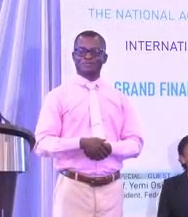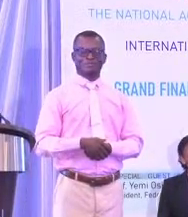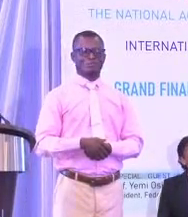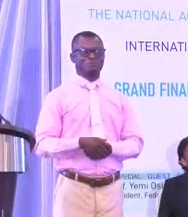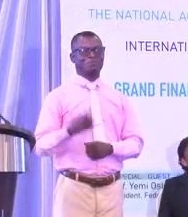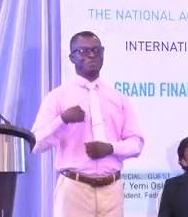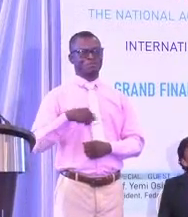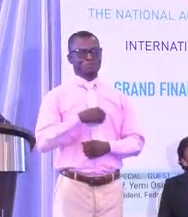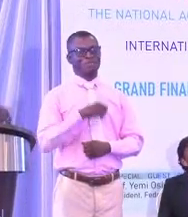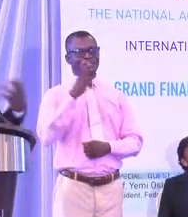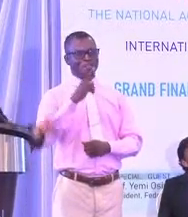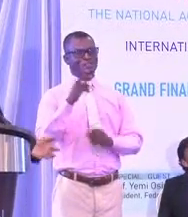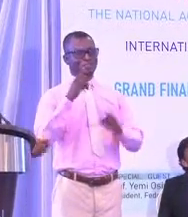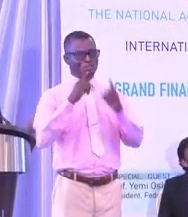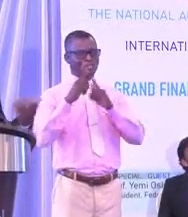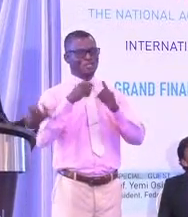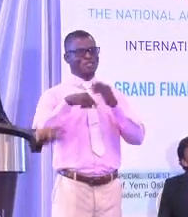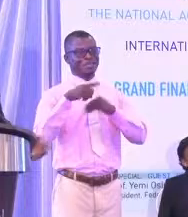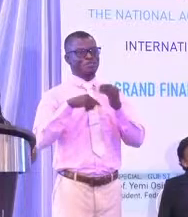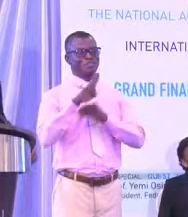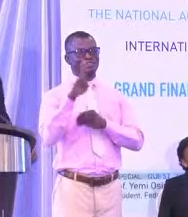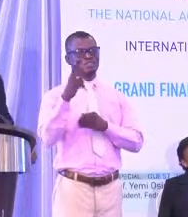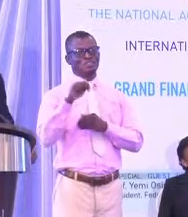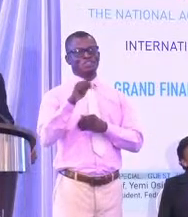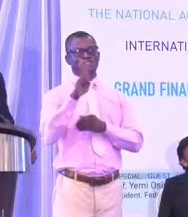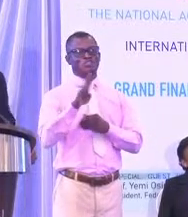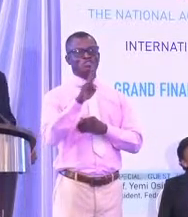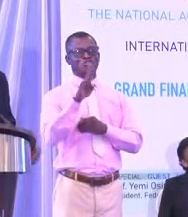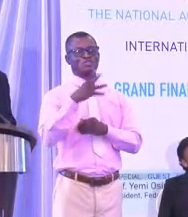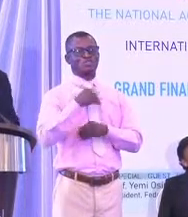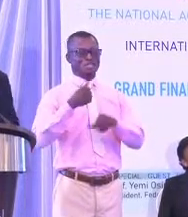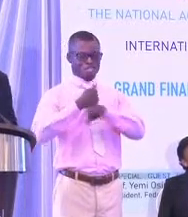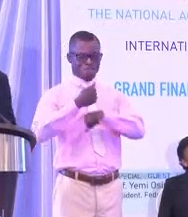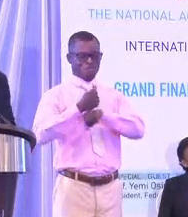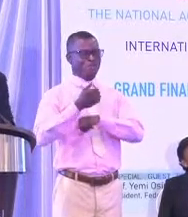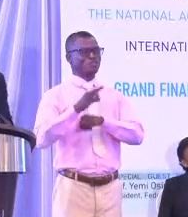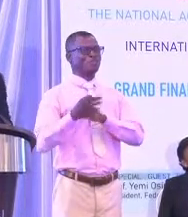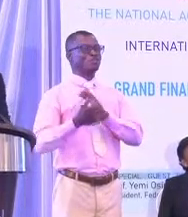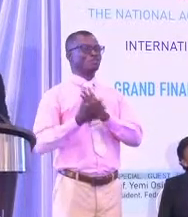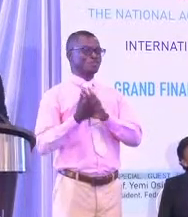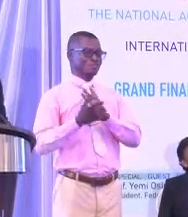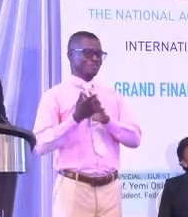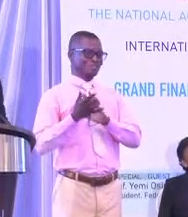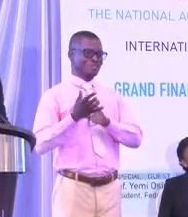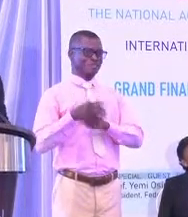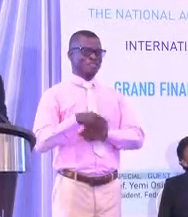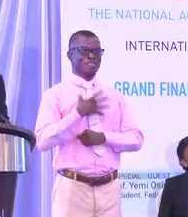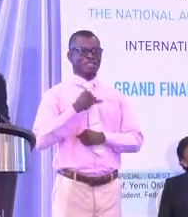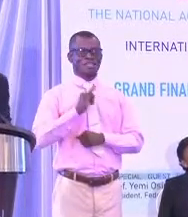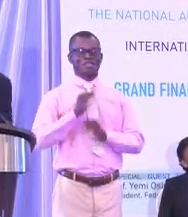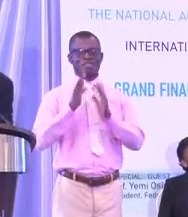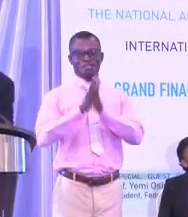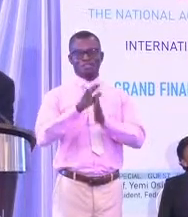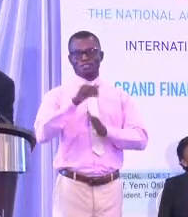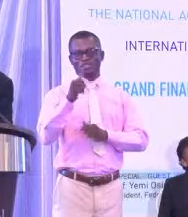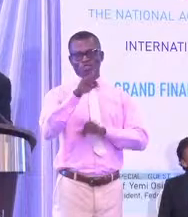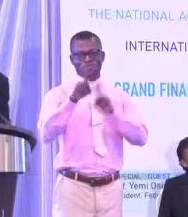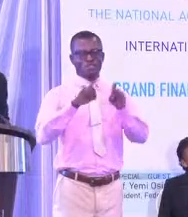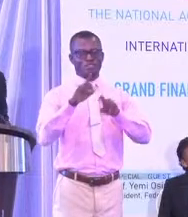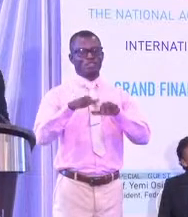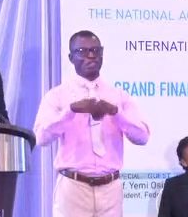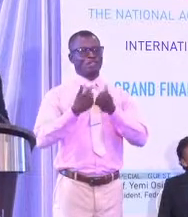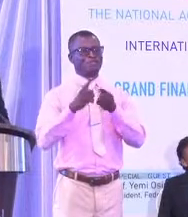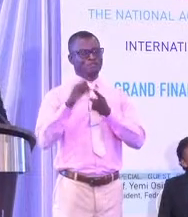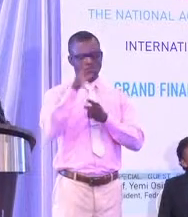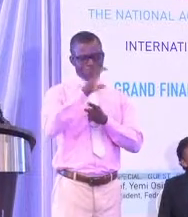But we are talking about the use or abuse of the internet. And I asked the question, how do